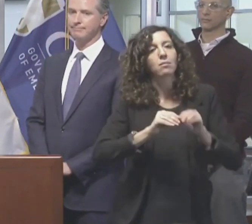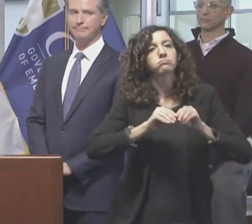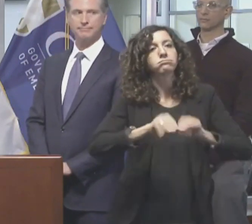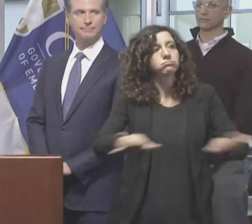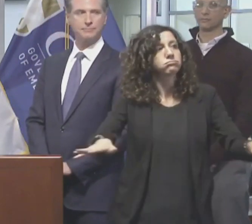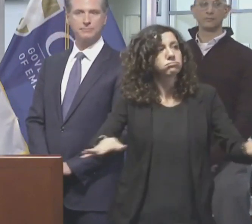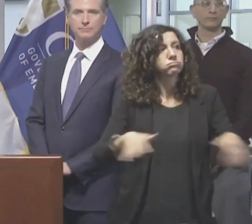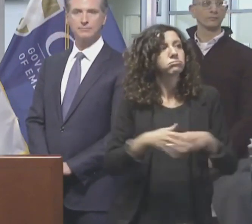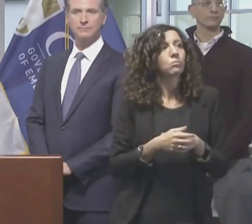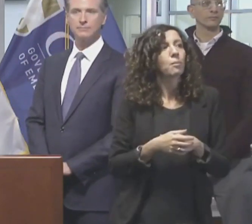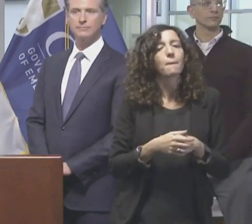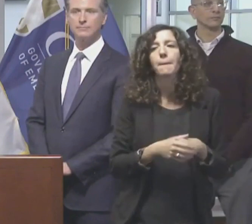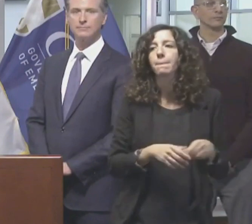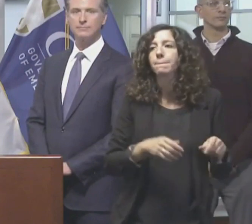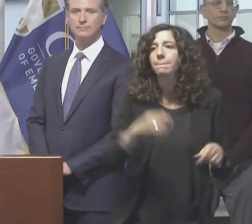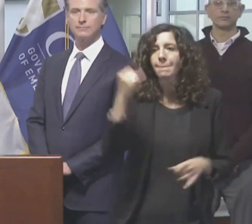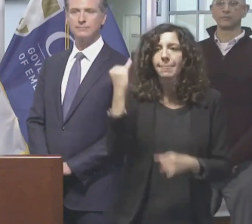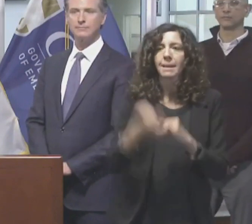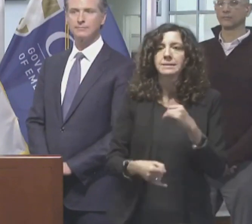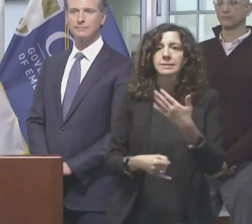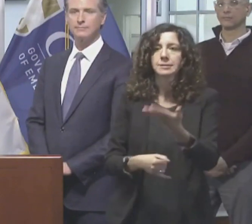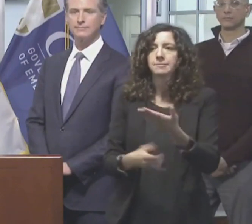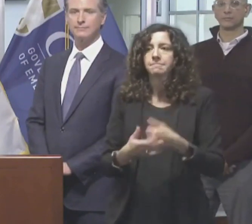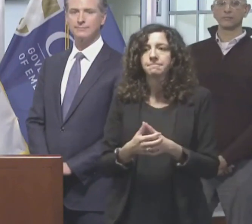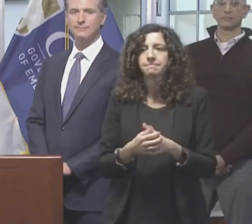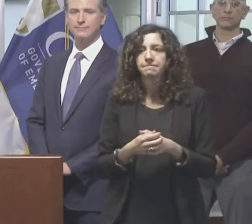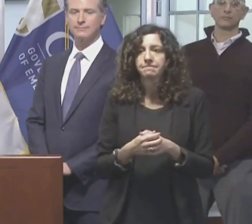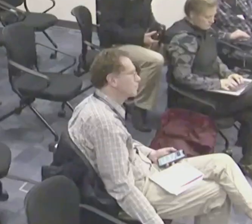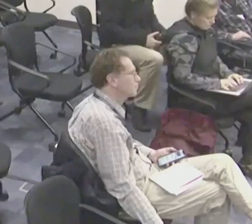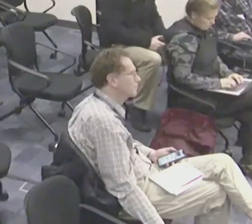Yeah, both ways. Jessica is the last one.